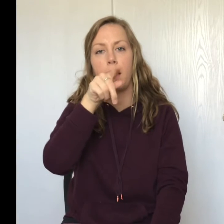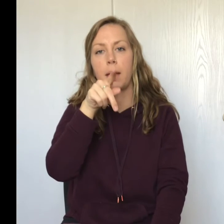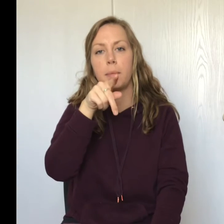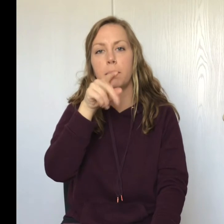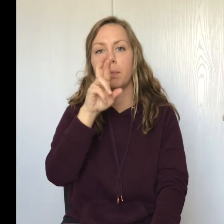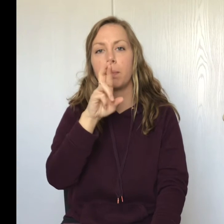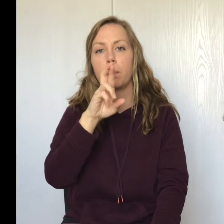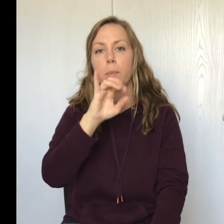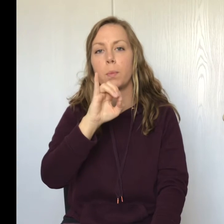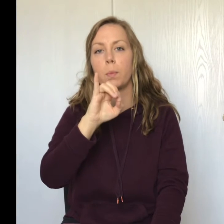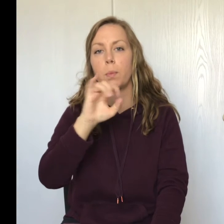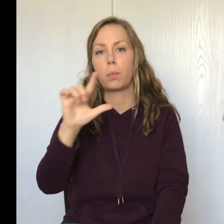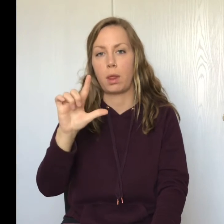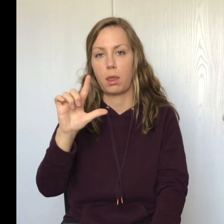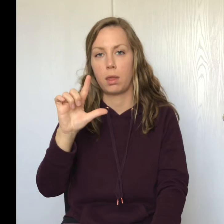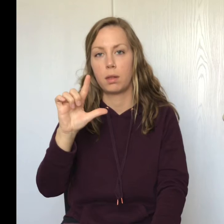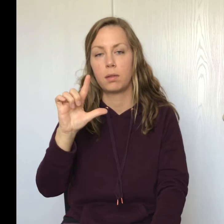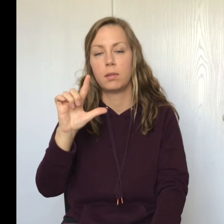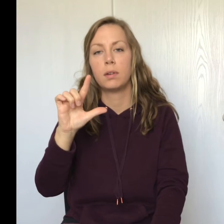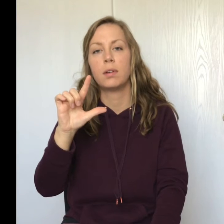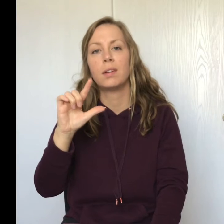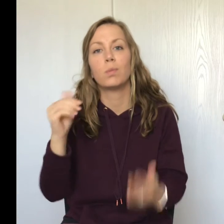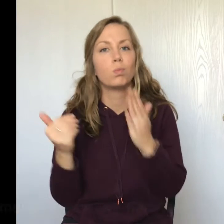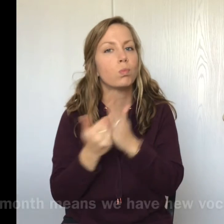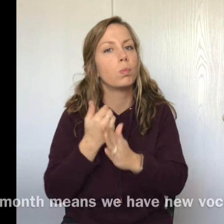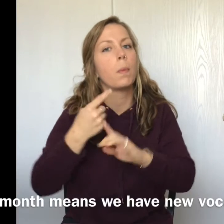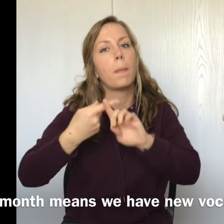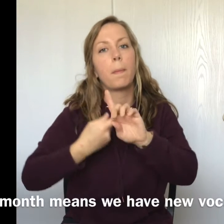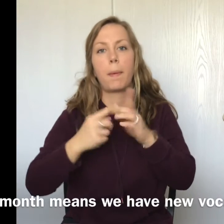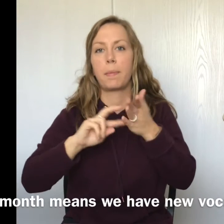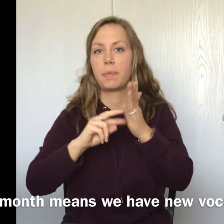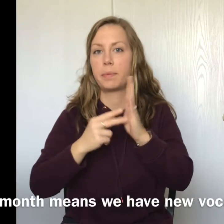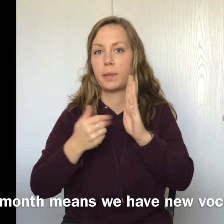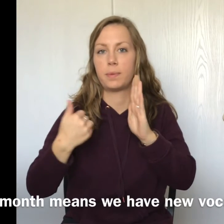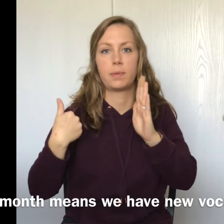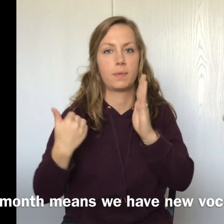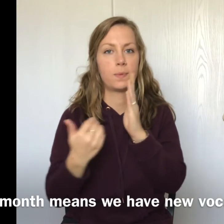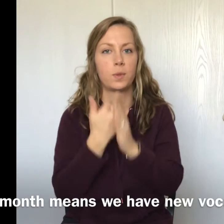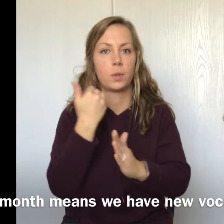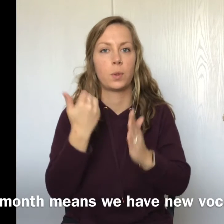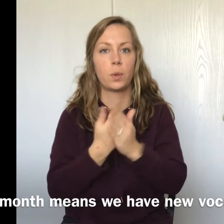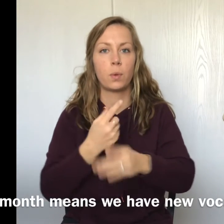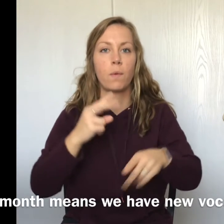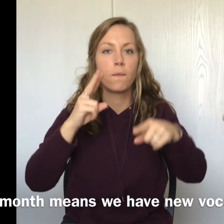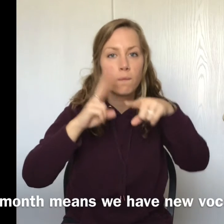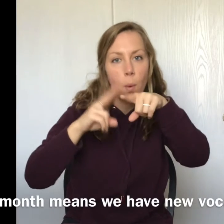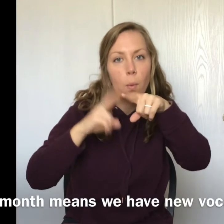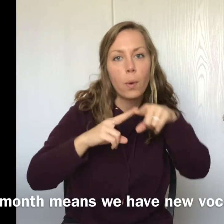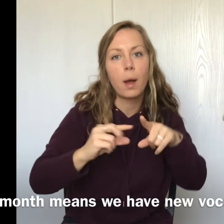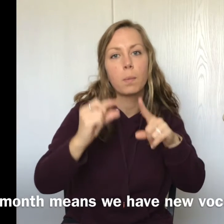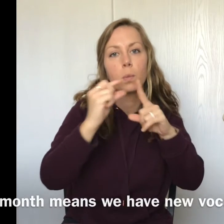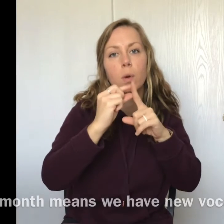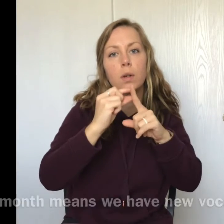-P-R-I-L. A new month means we have new vocab words,